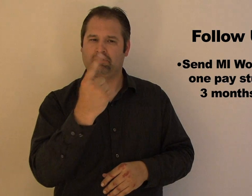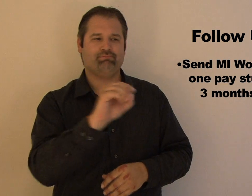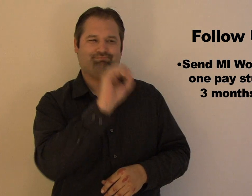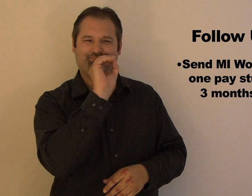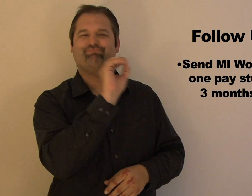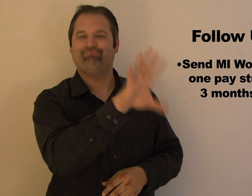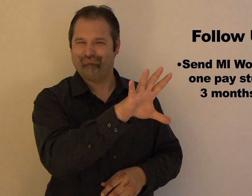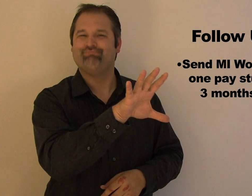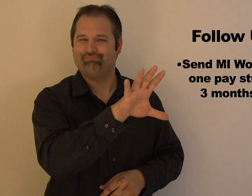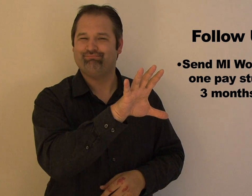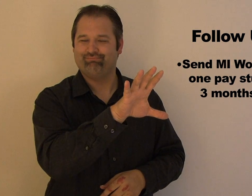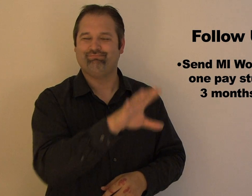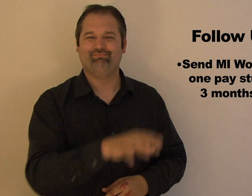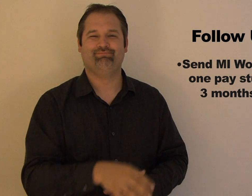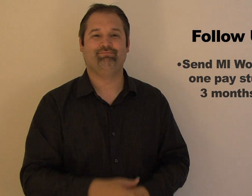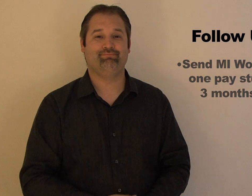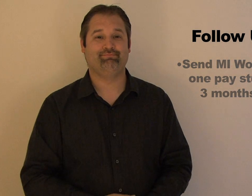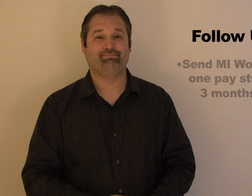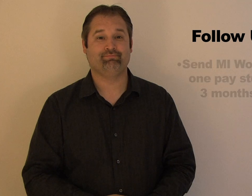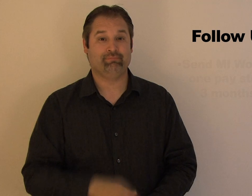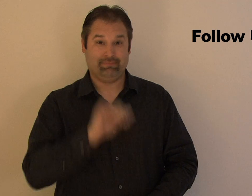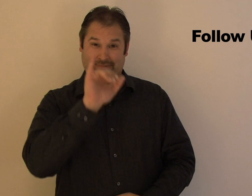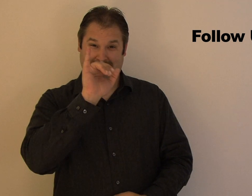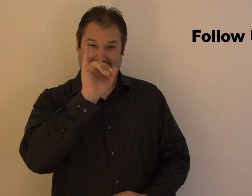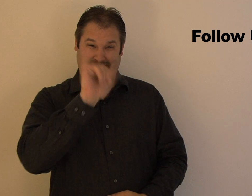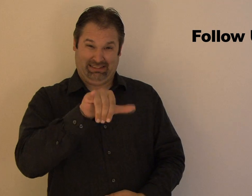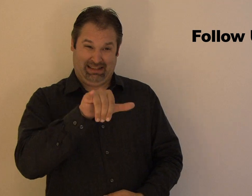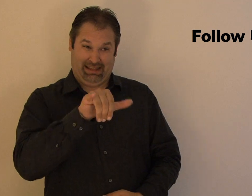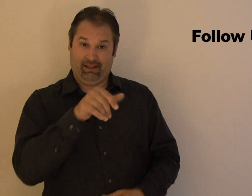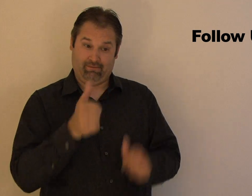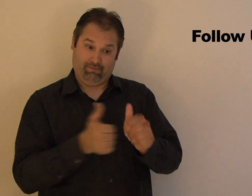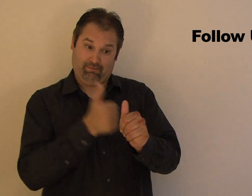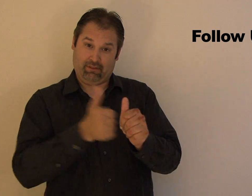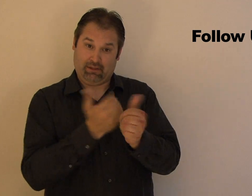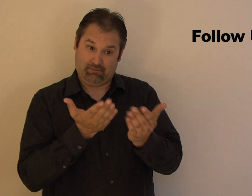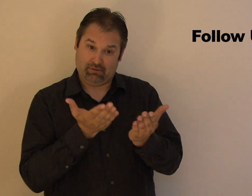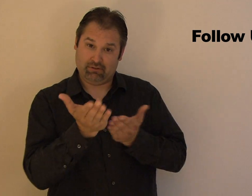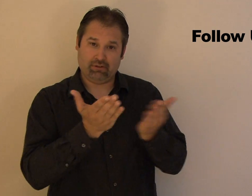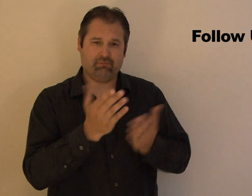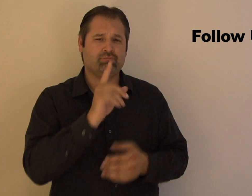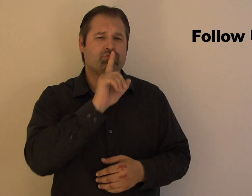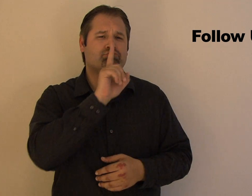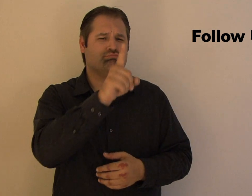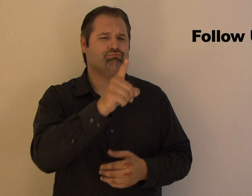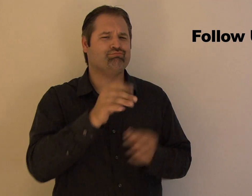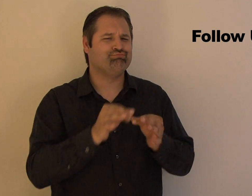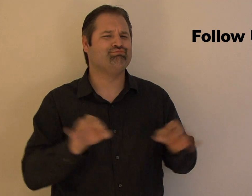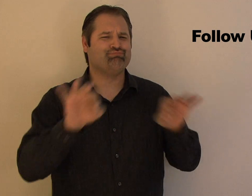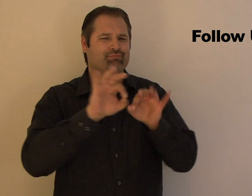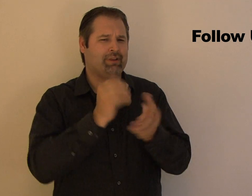The follow-up is very important for you to do, as it helps Michigan Works receive more money so they can help others.